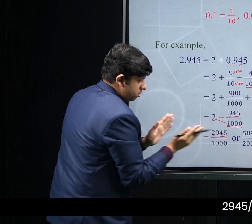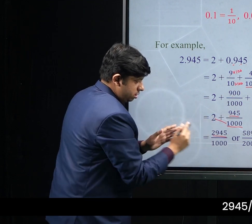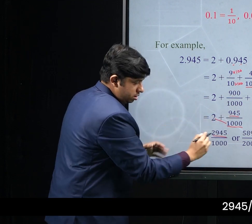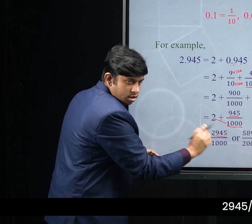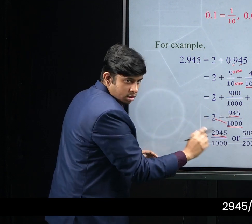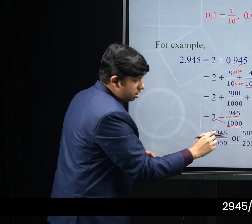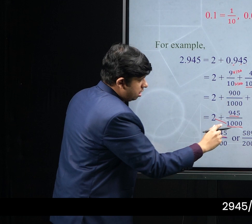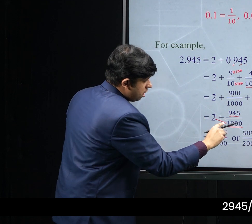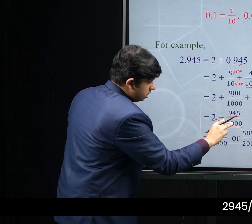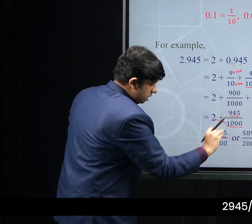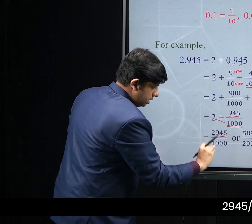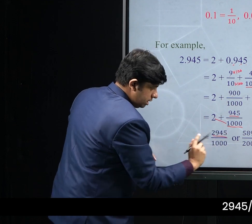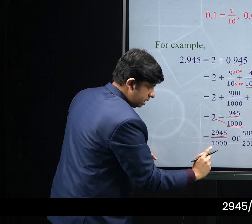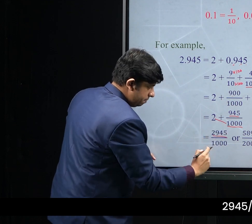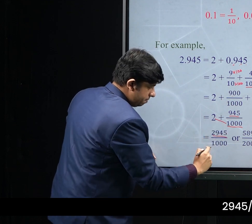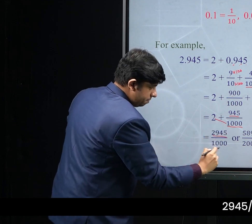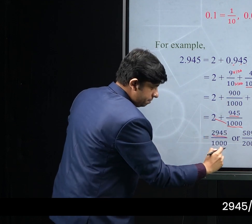2945 by 1000.